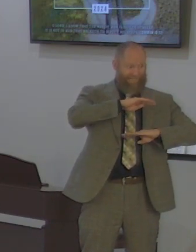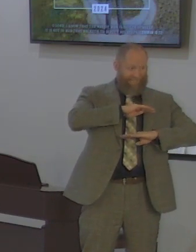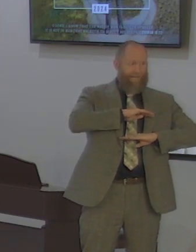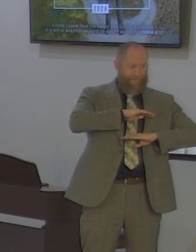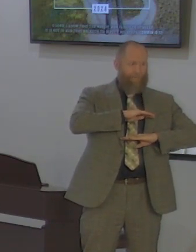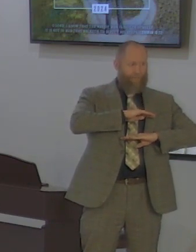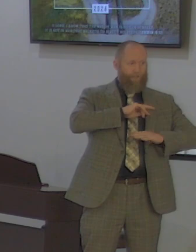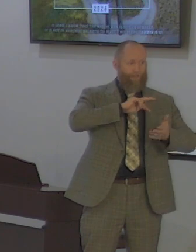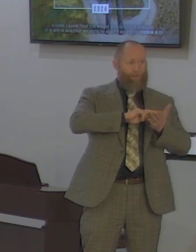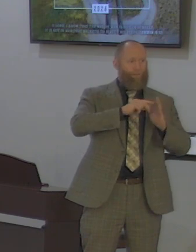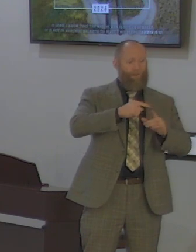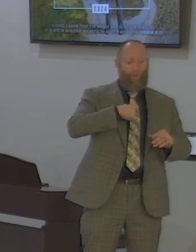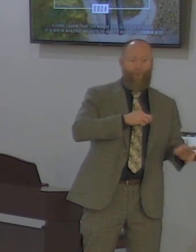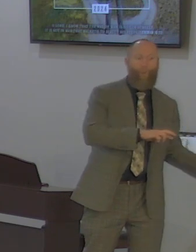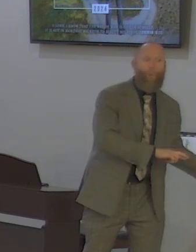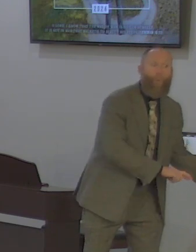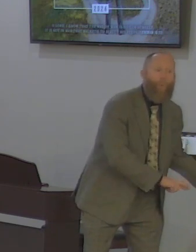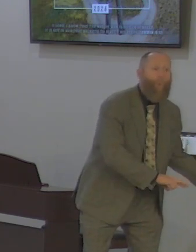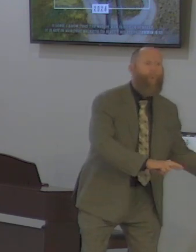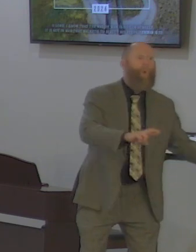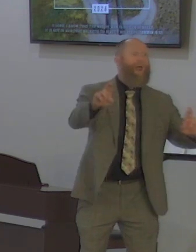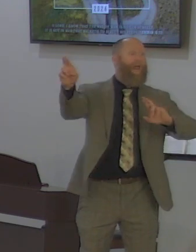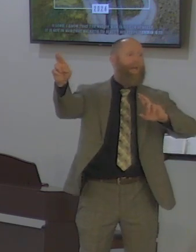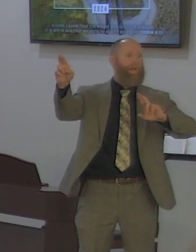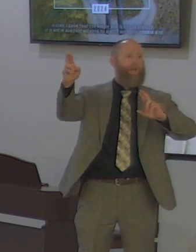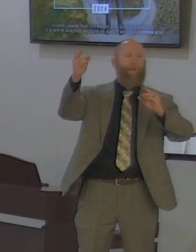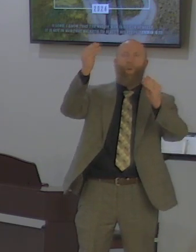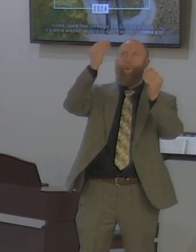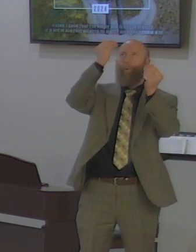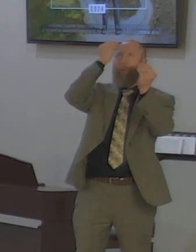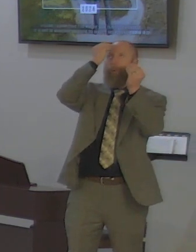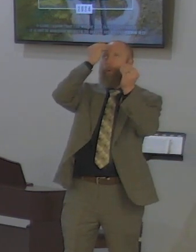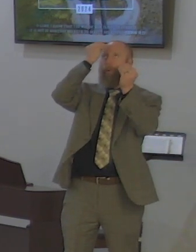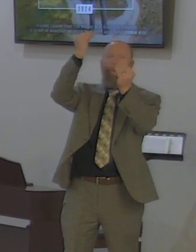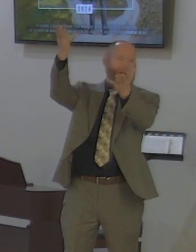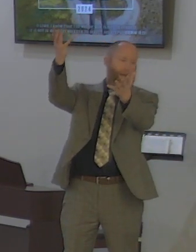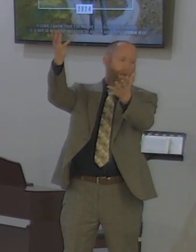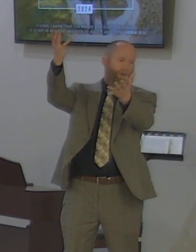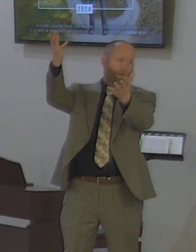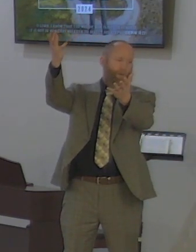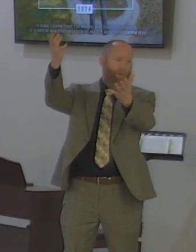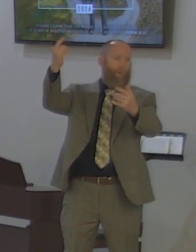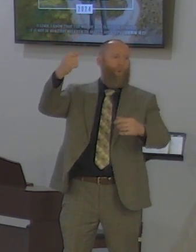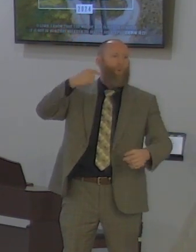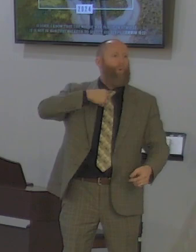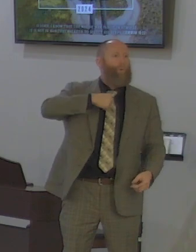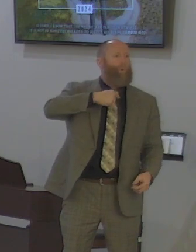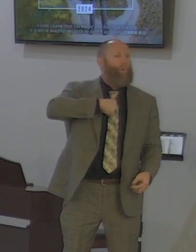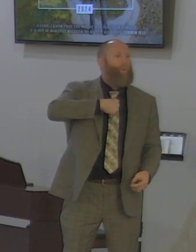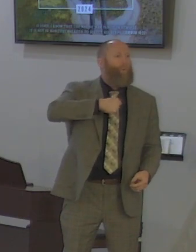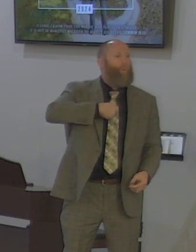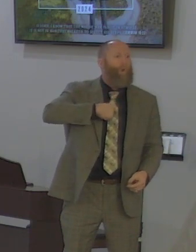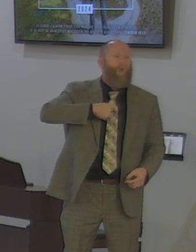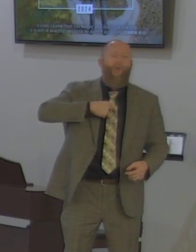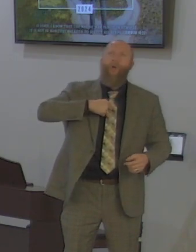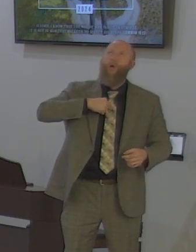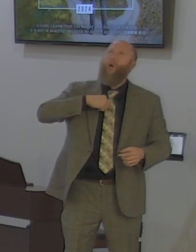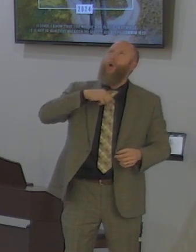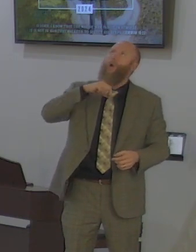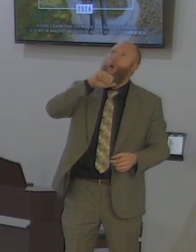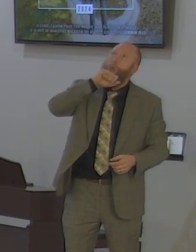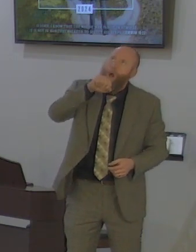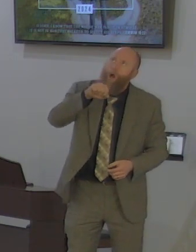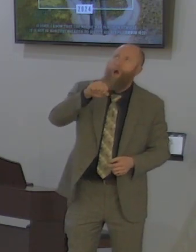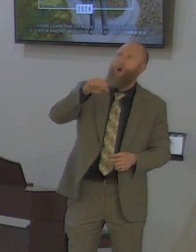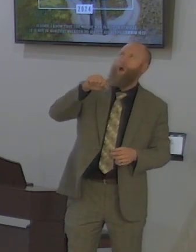would readily obey that master, wouldn't it? Because we're so contented with the master that what he says doesn't cause us